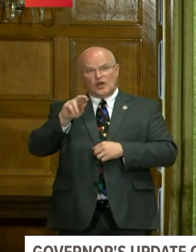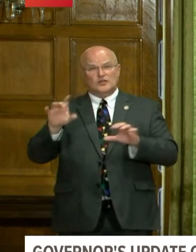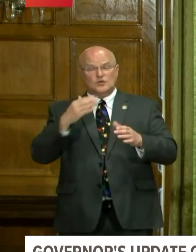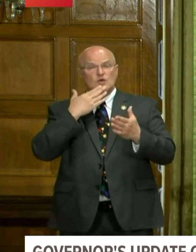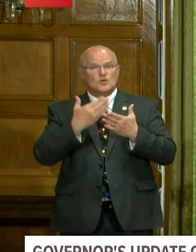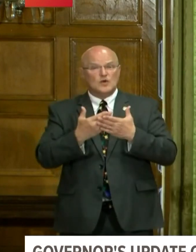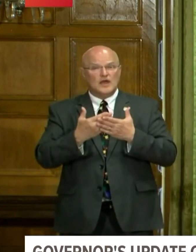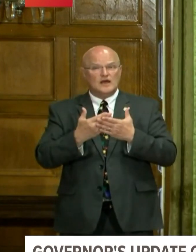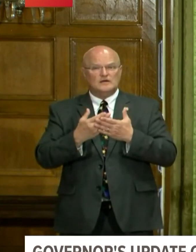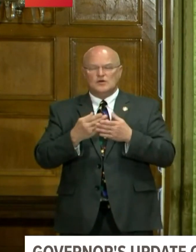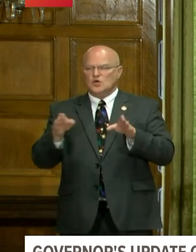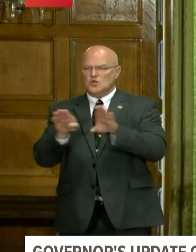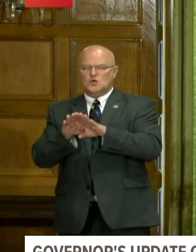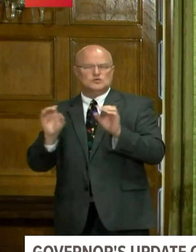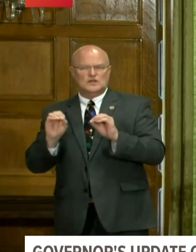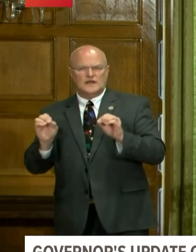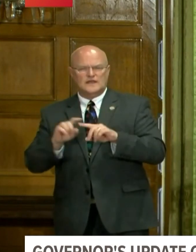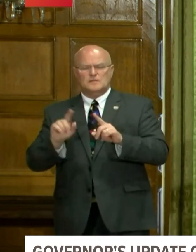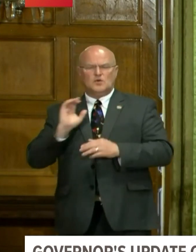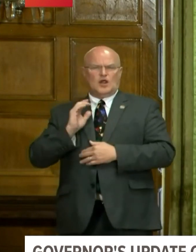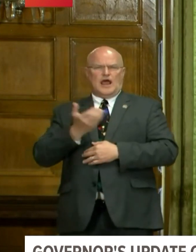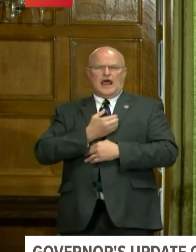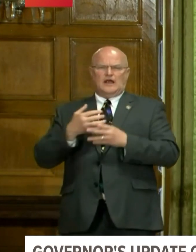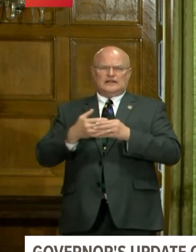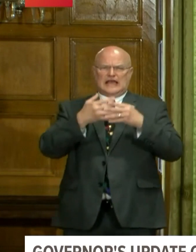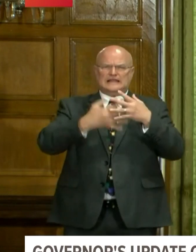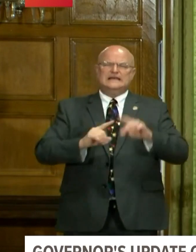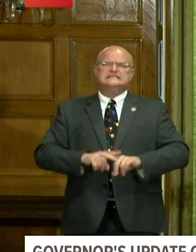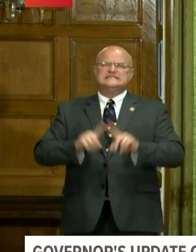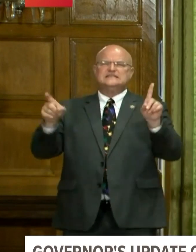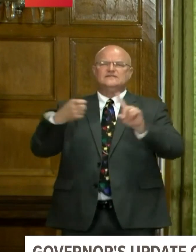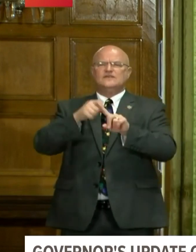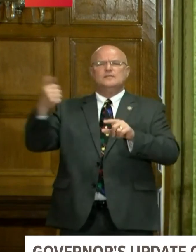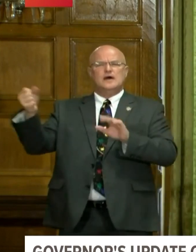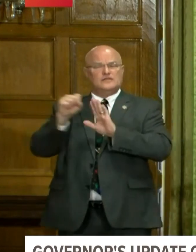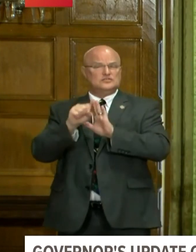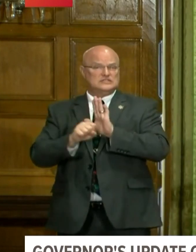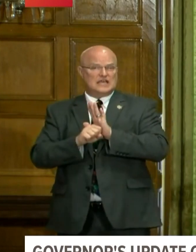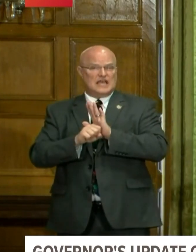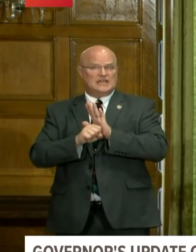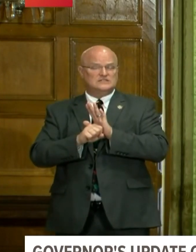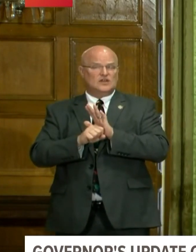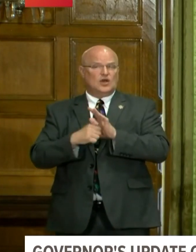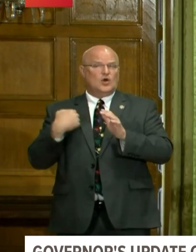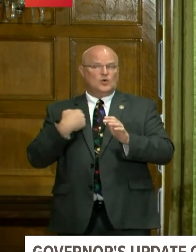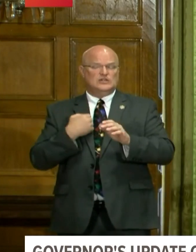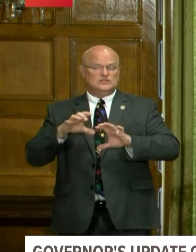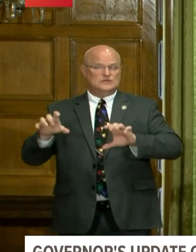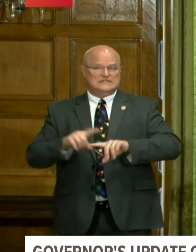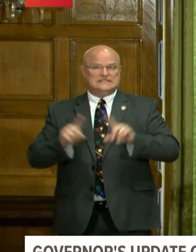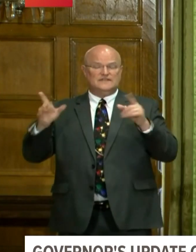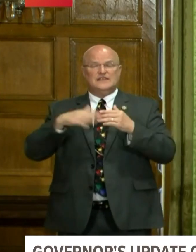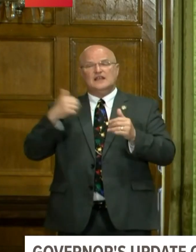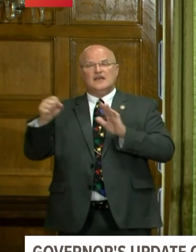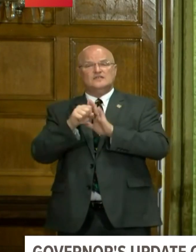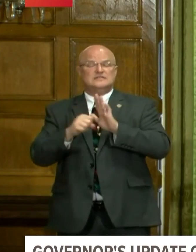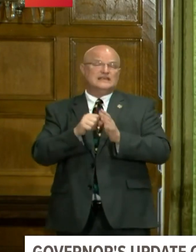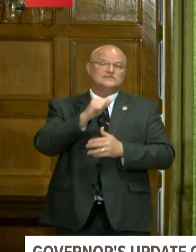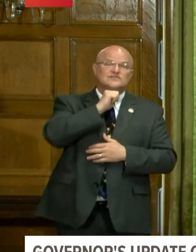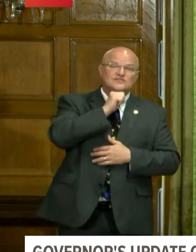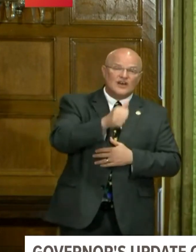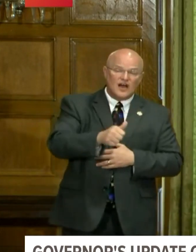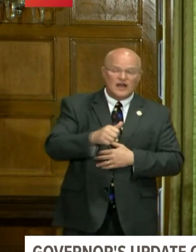We've had no closures so far. Are our guidelines different from other states? Are we doing something different that maybe other states are